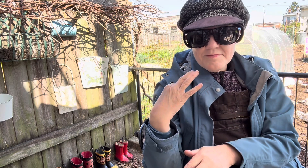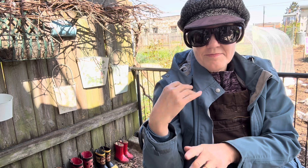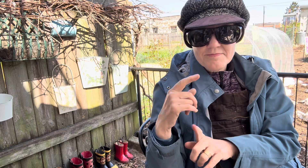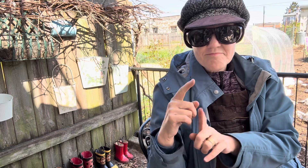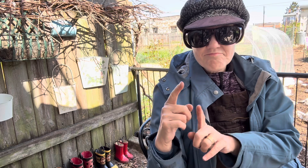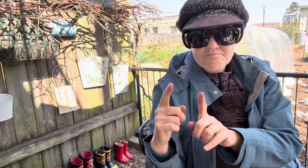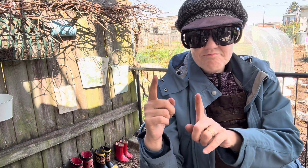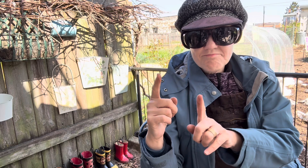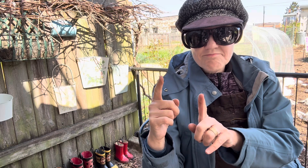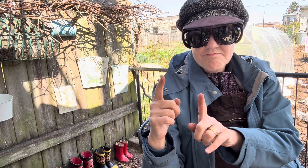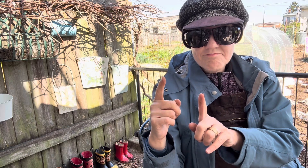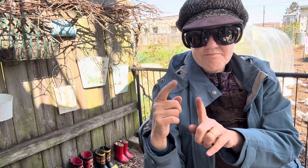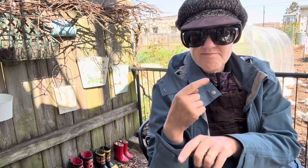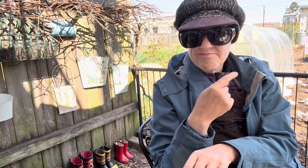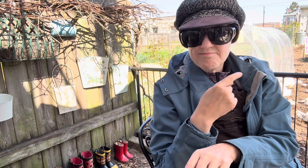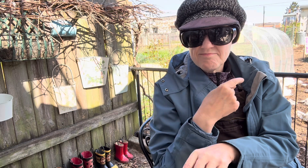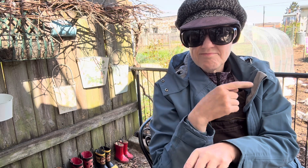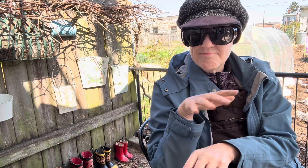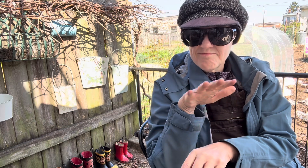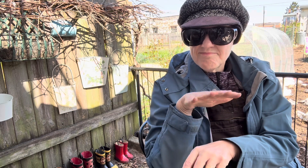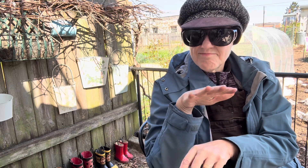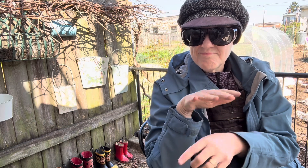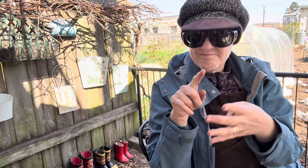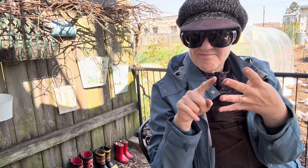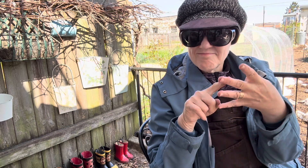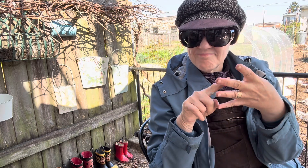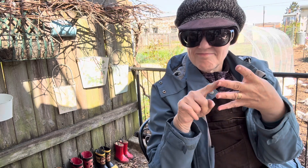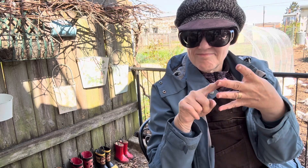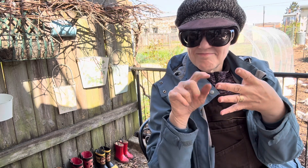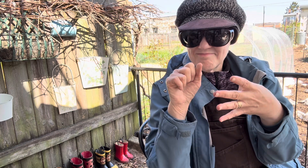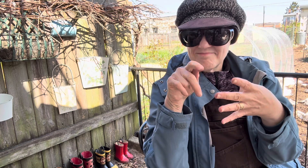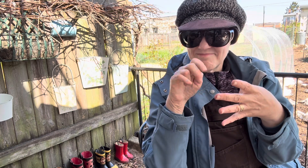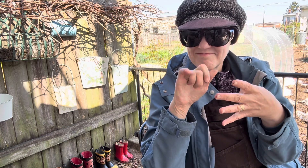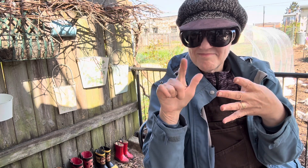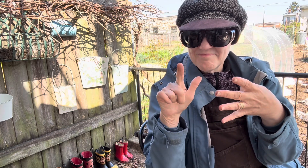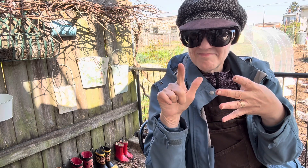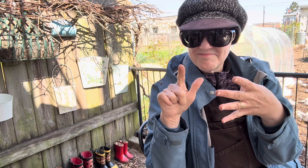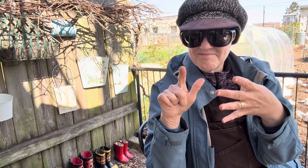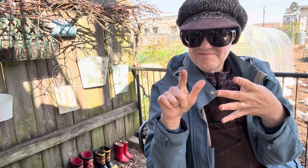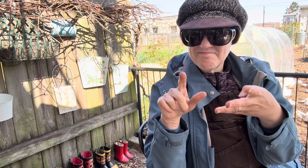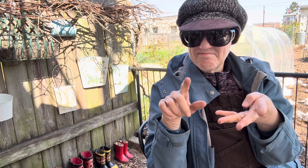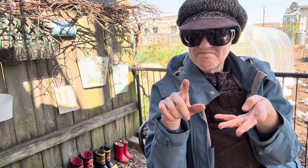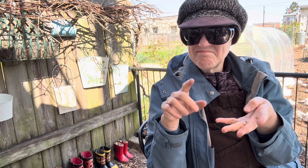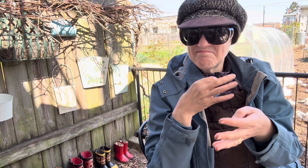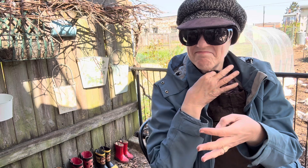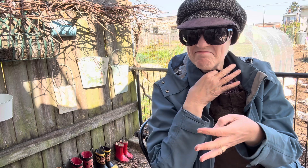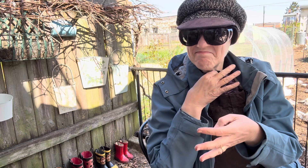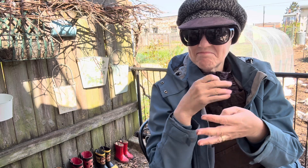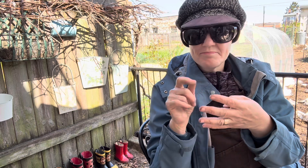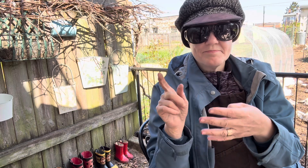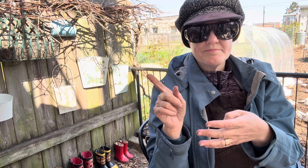volunteer sunflowers that germinate in my garden tend to pop up around mid-April.